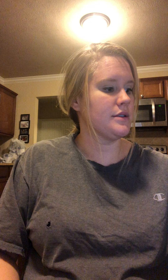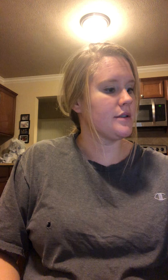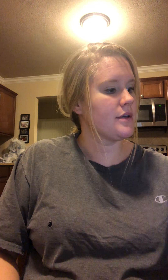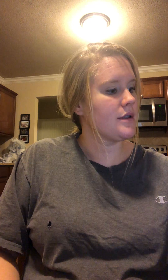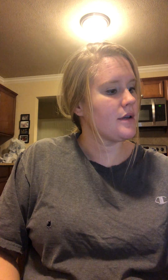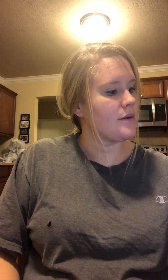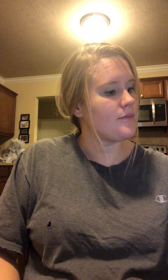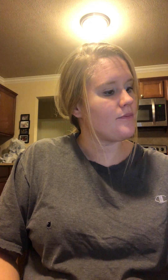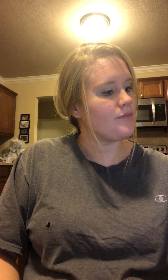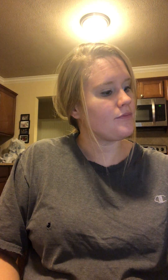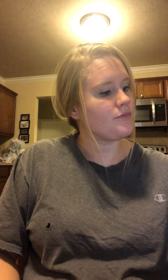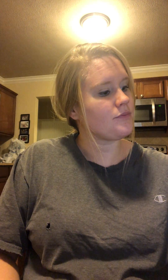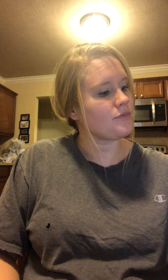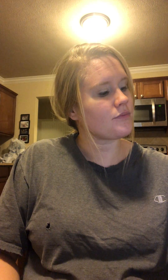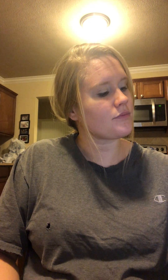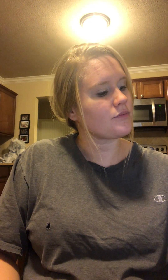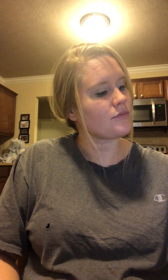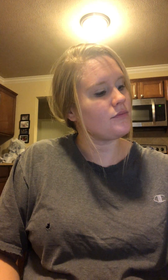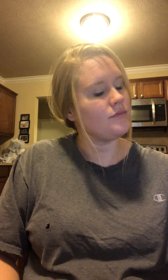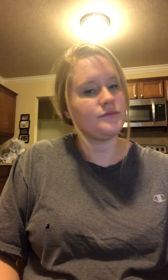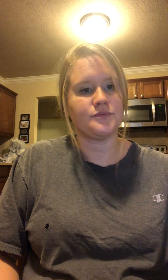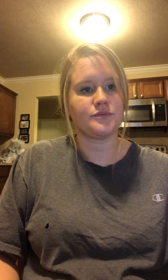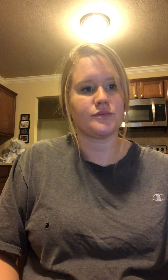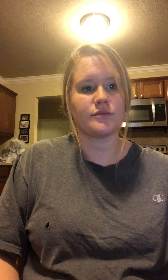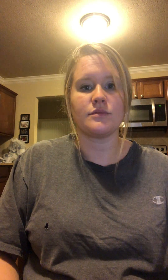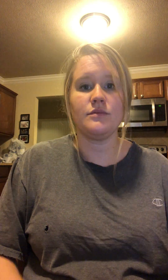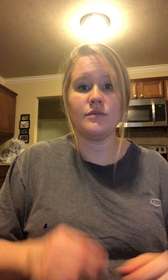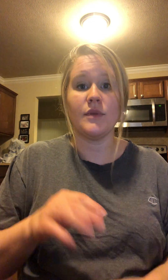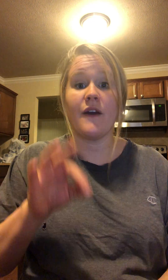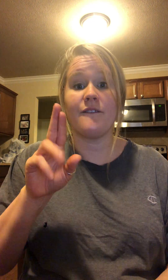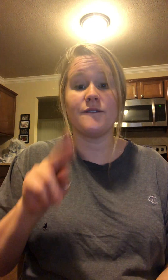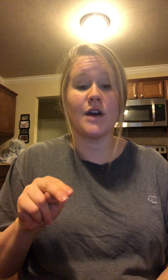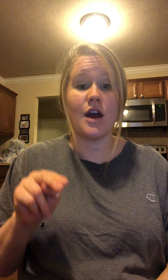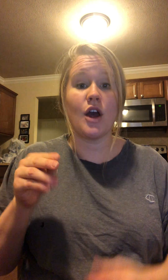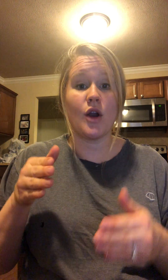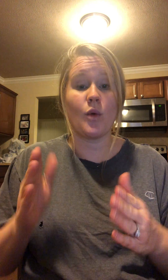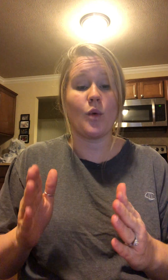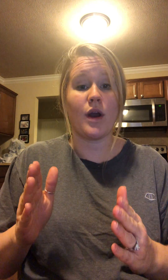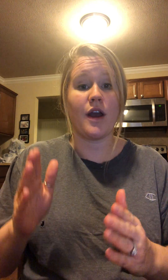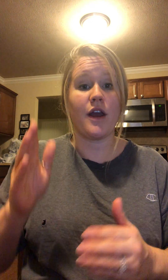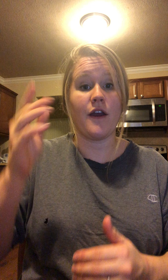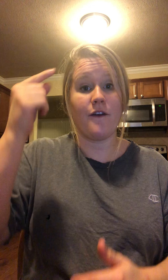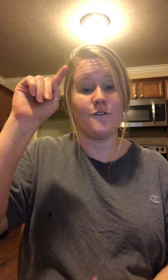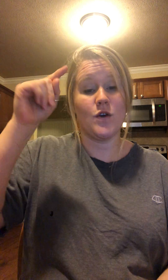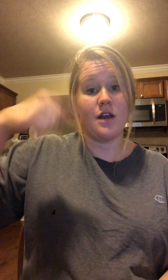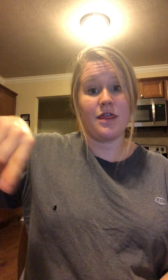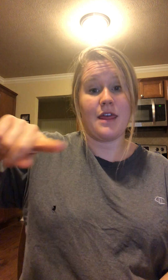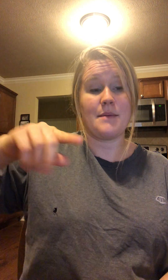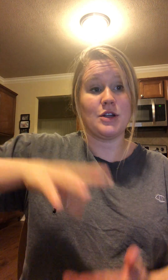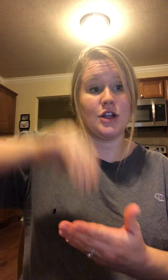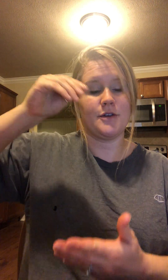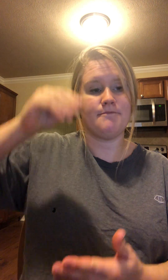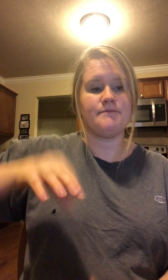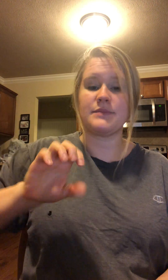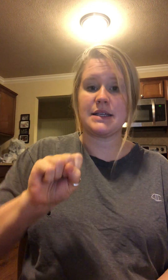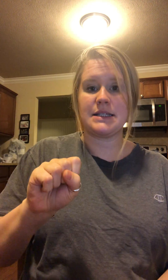a fun way for them to learn. Specials are a place where a lot of